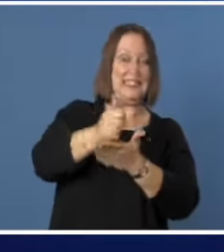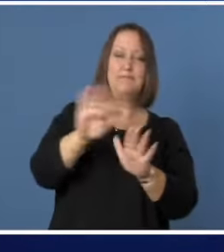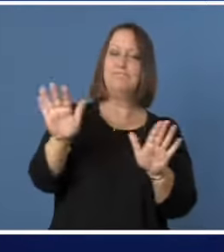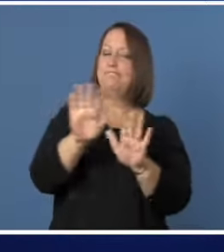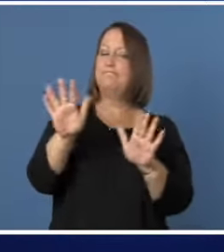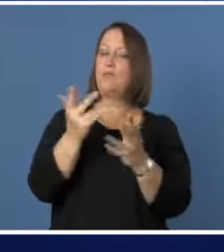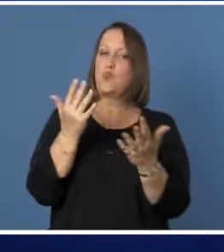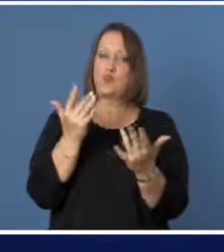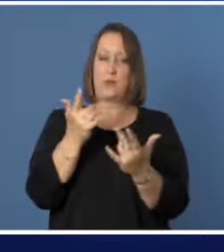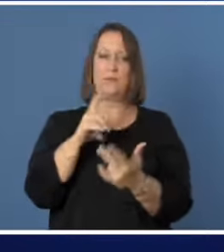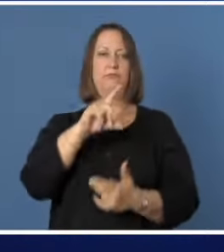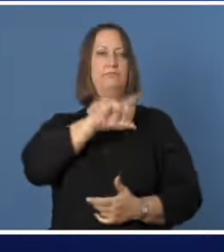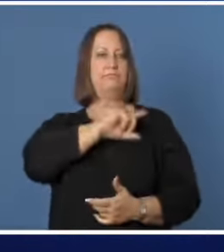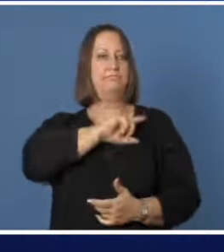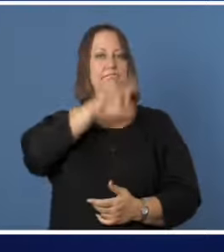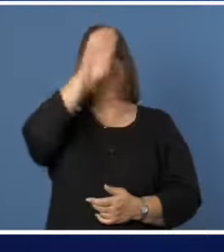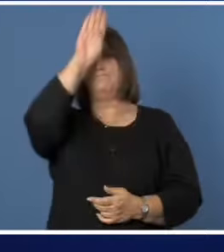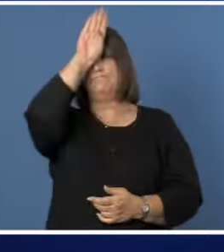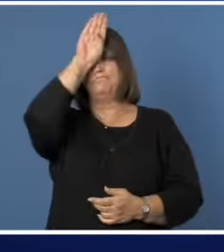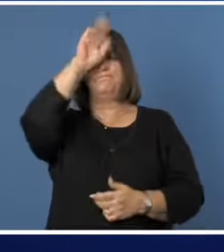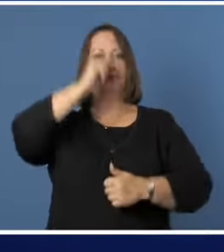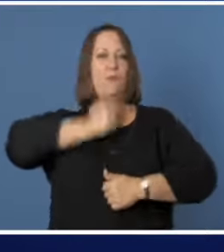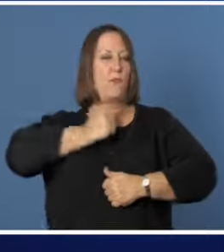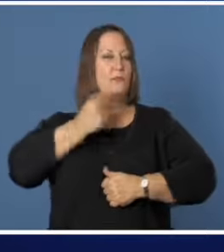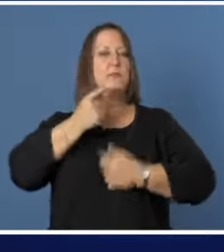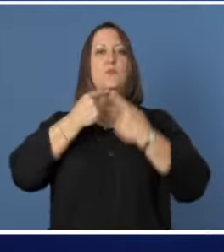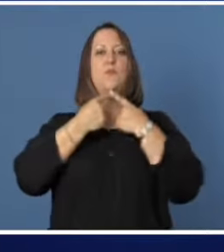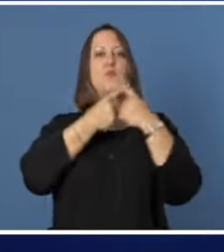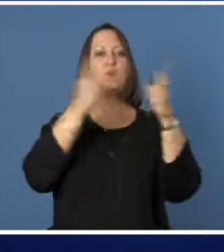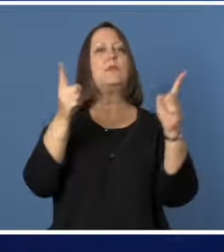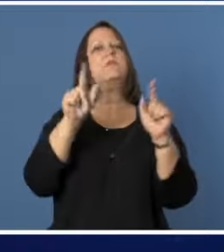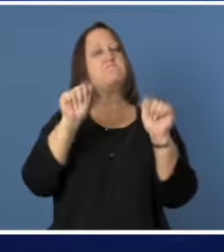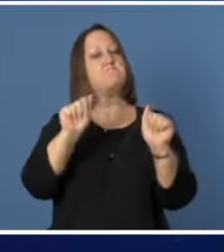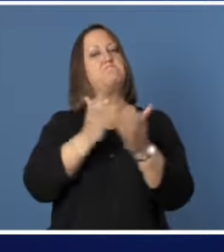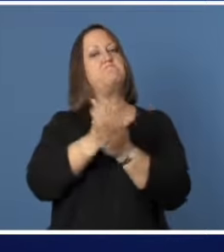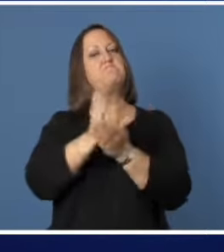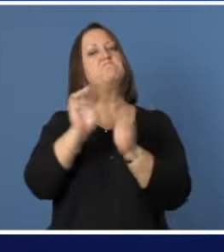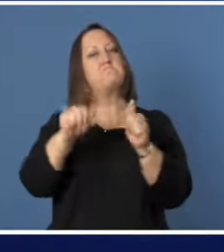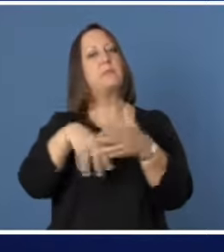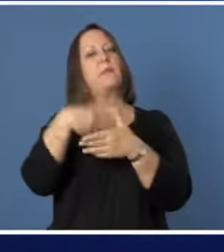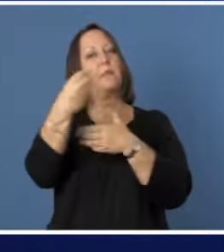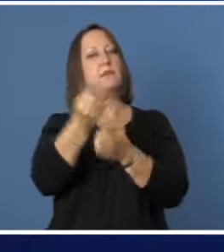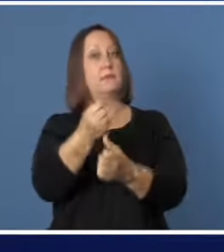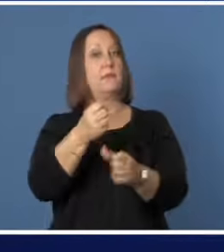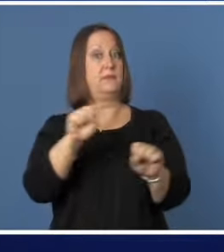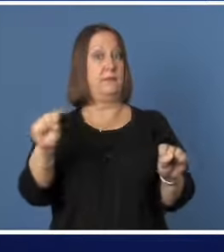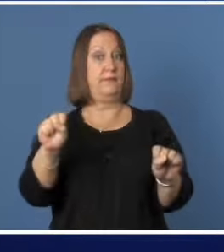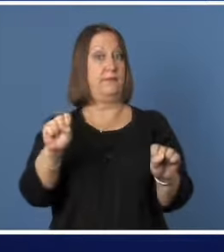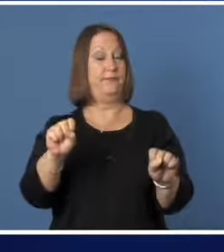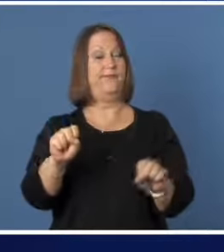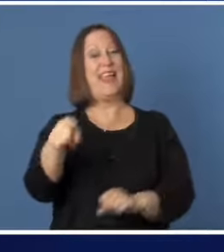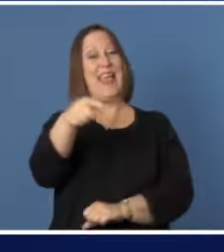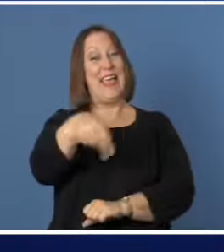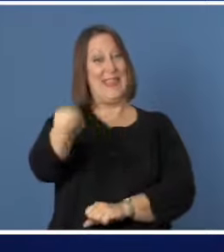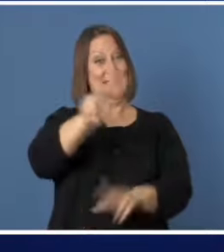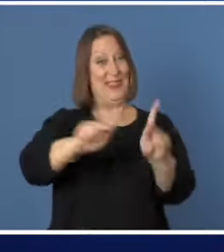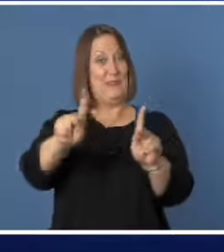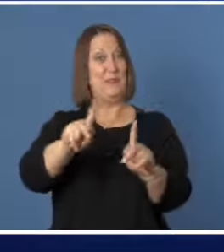of a shelter to go outdoors to help others until authorities announce it is safe to do